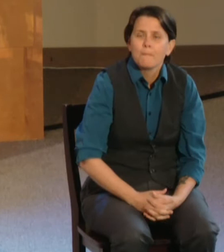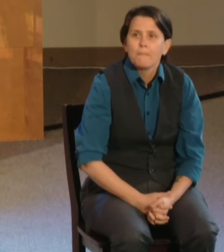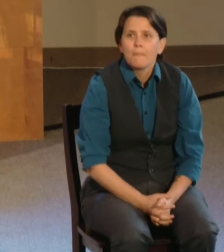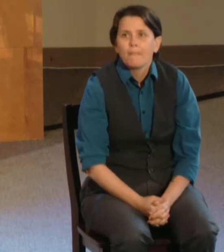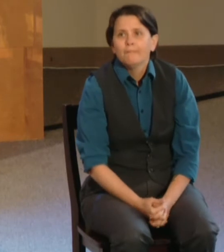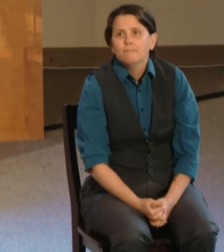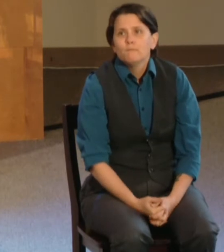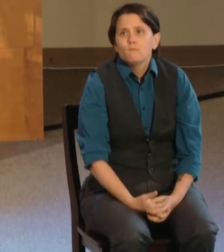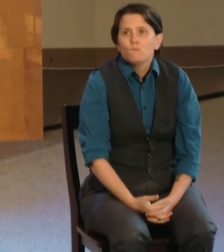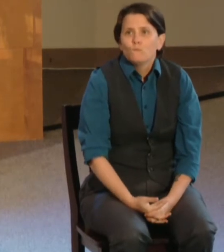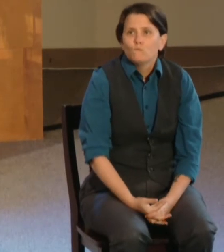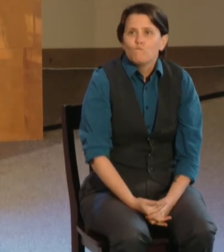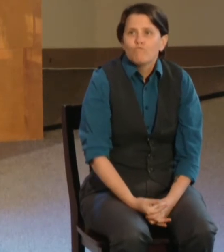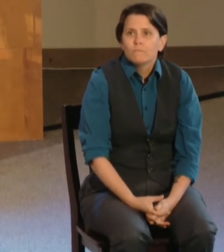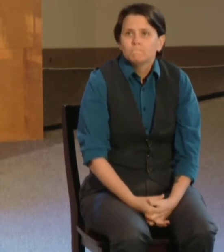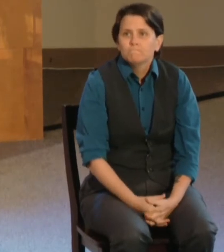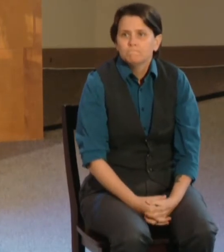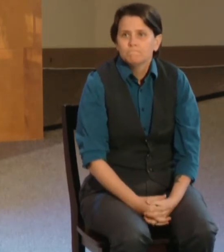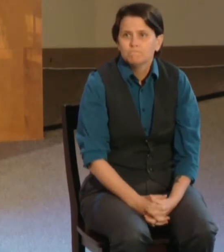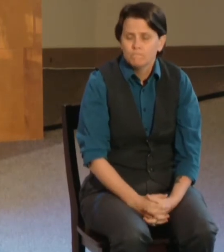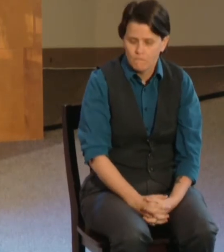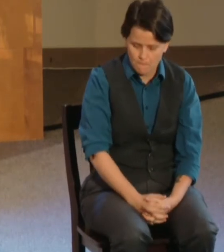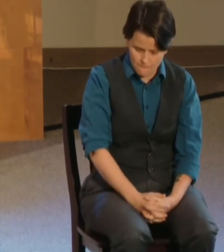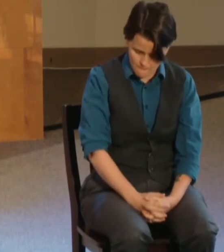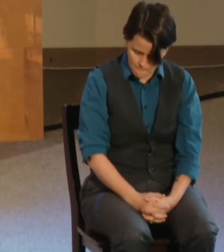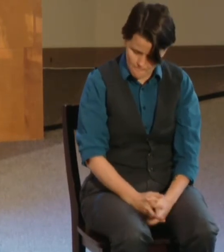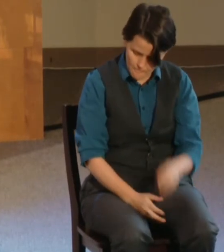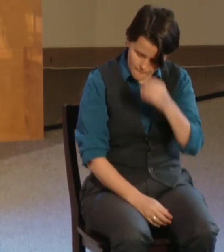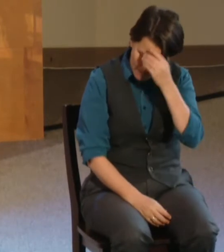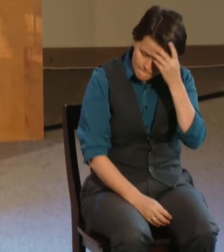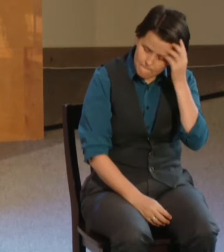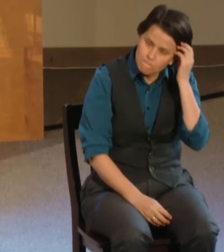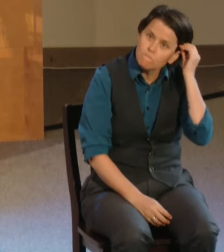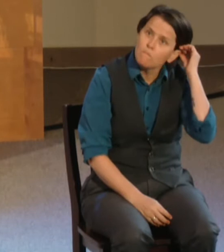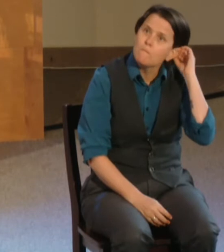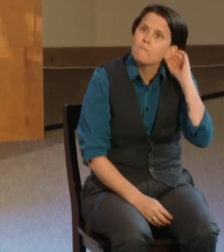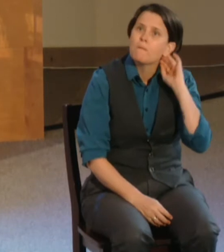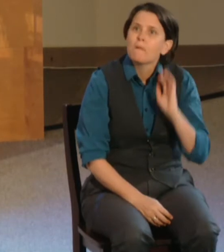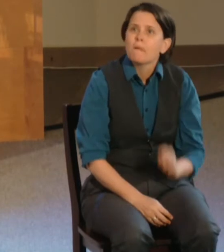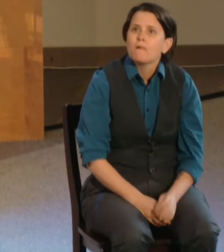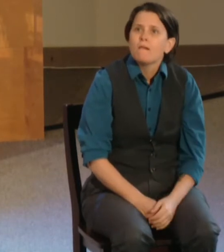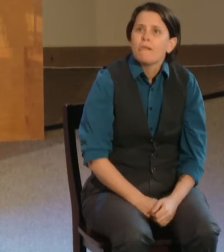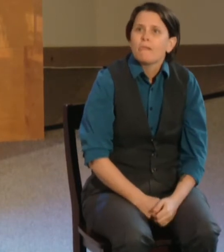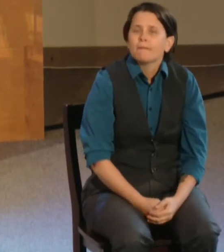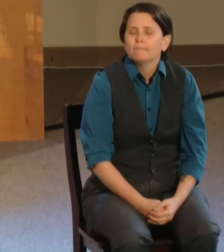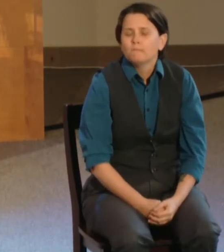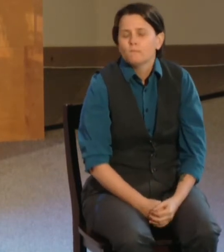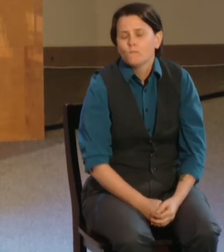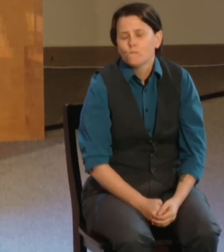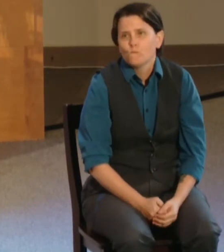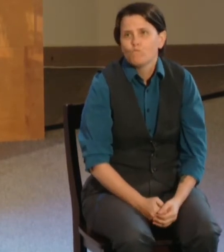If a brother or sister is naked and lacks daily food, and one of you says to